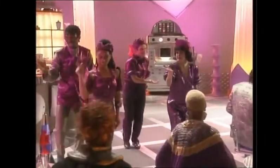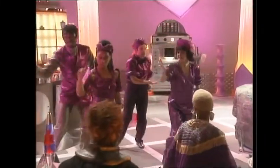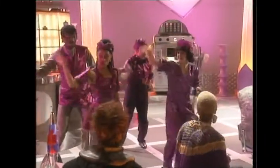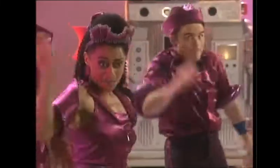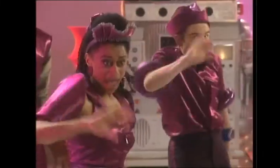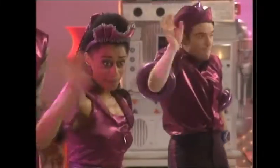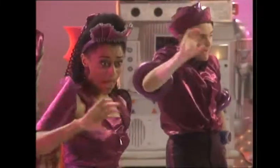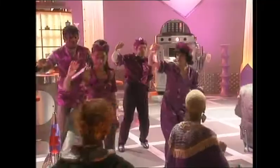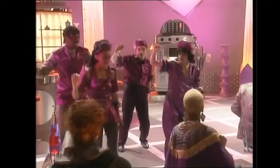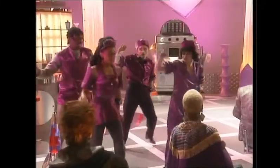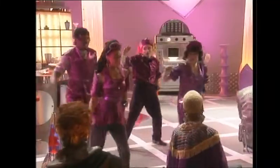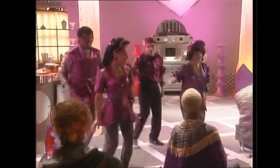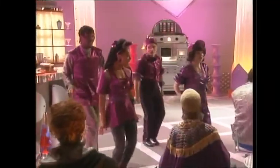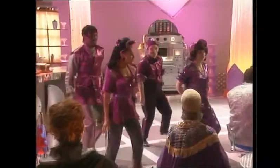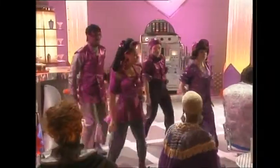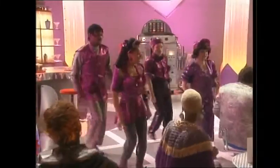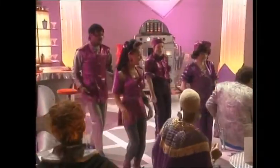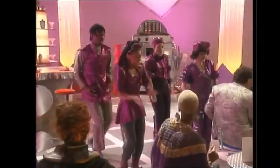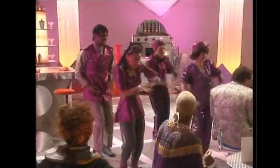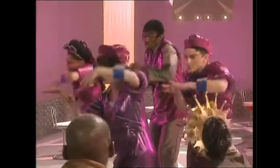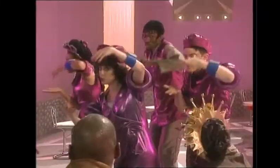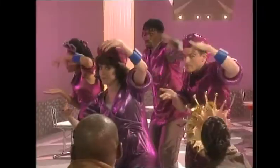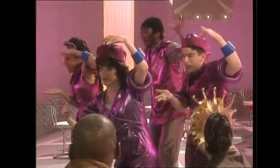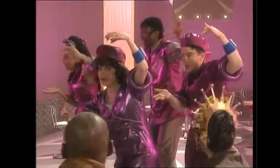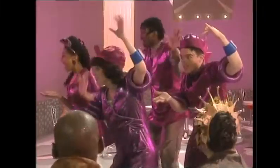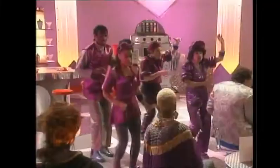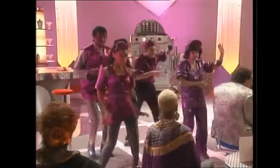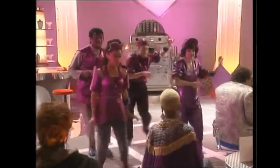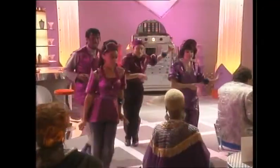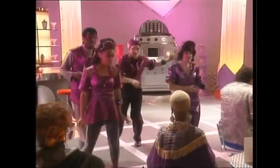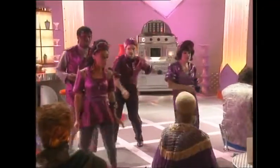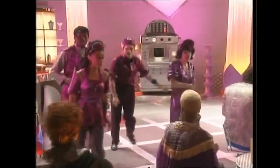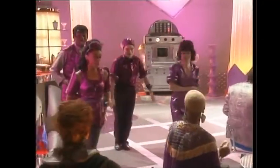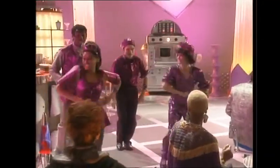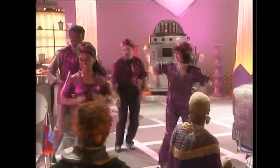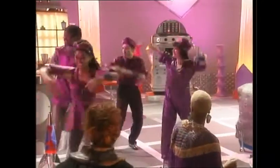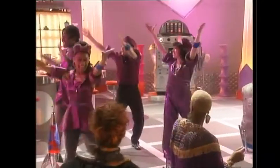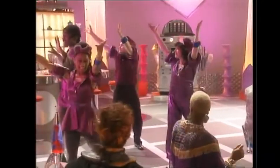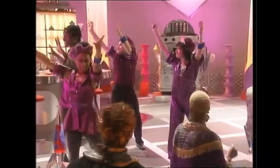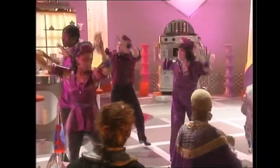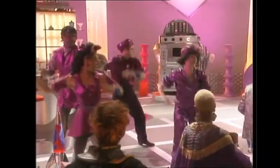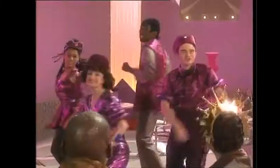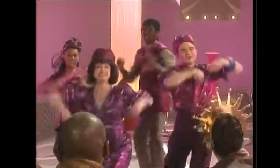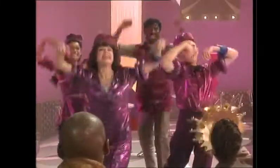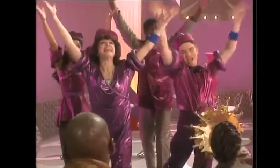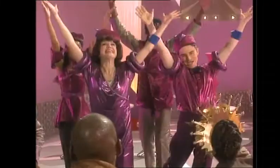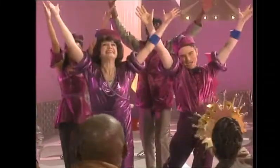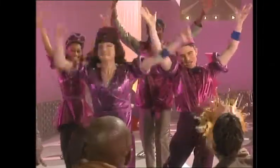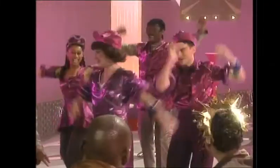you. Pepper, just enough to tease. Cooper, just enough to sweeten. Celebrate